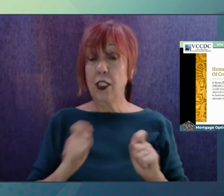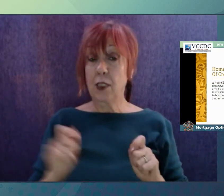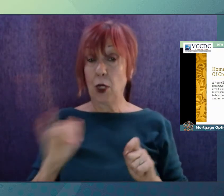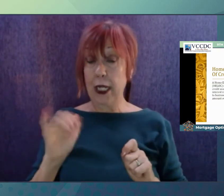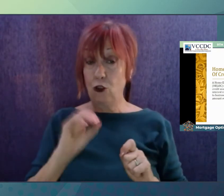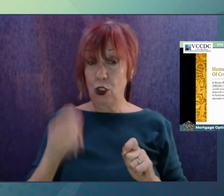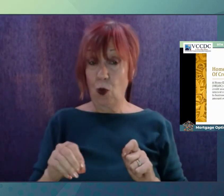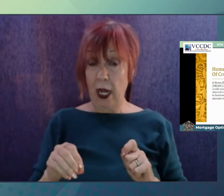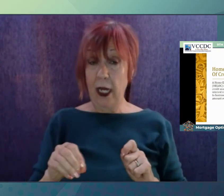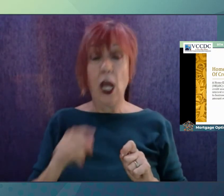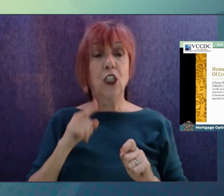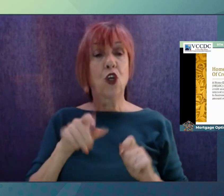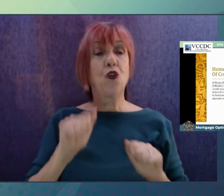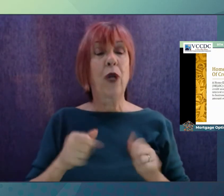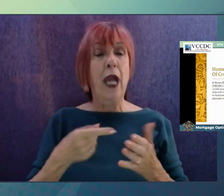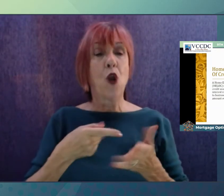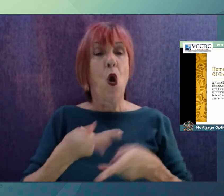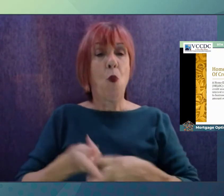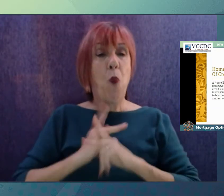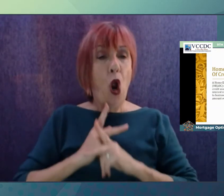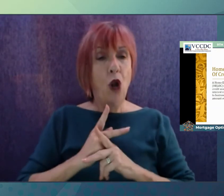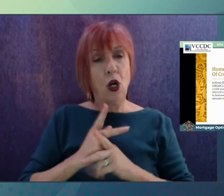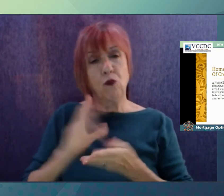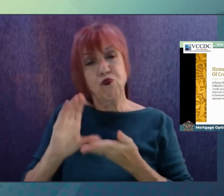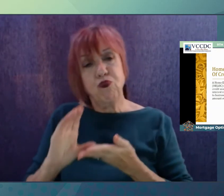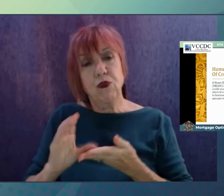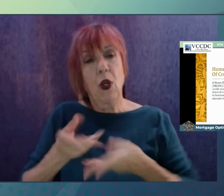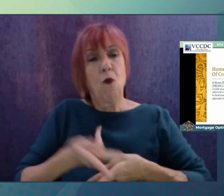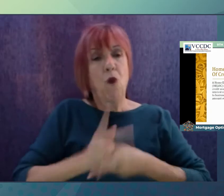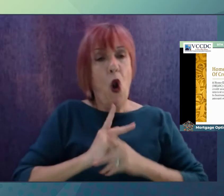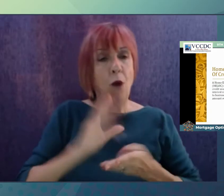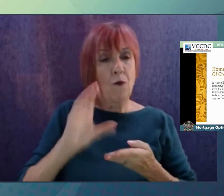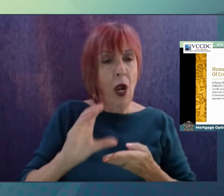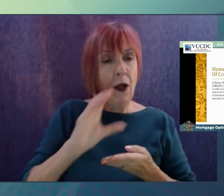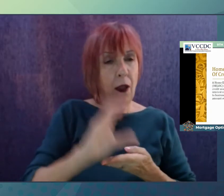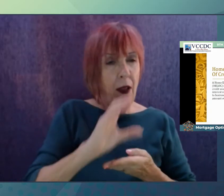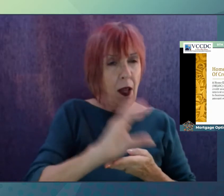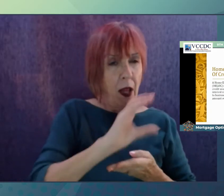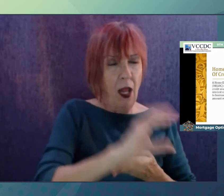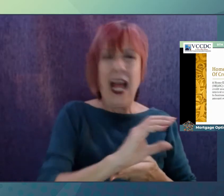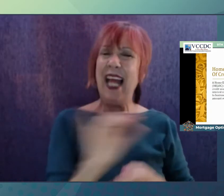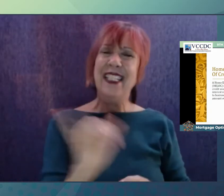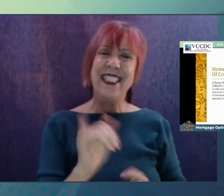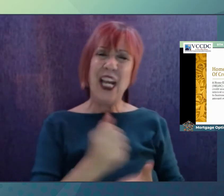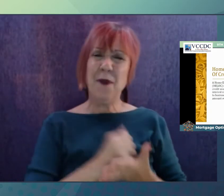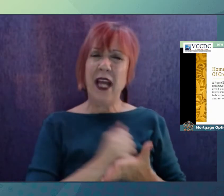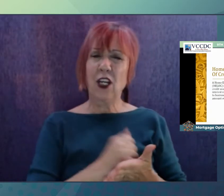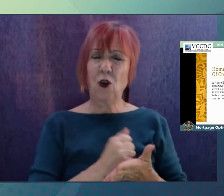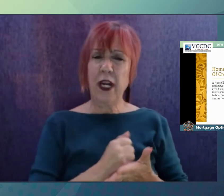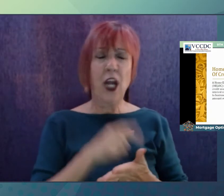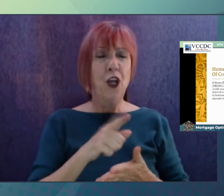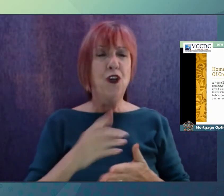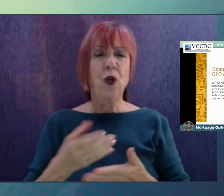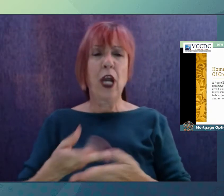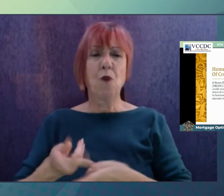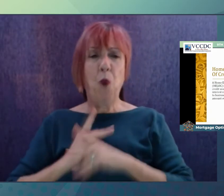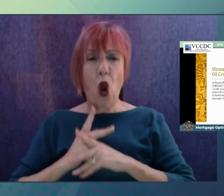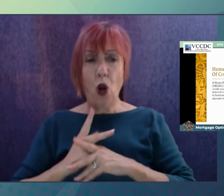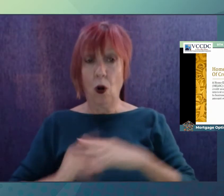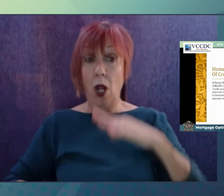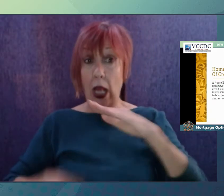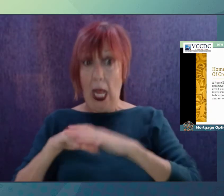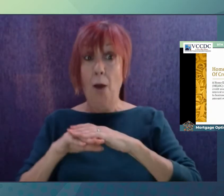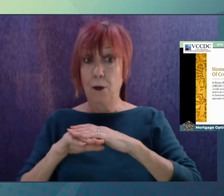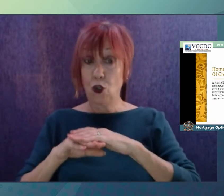amount over a period of time. HELOC works in a manner similar to credit cards when you can continuously borrow up to an approved limit while